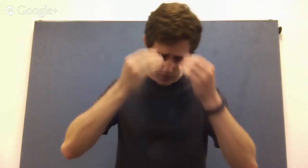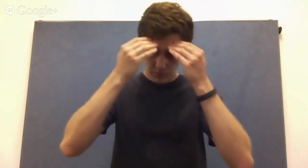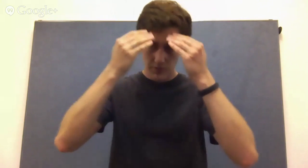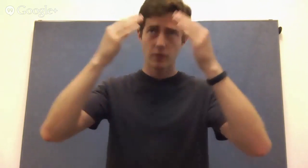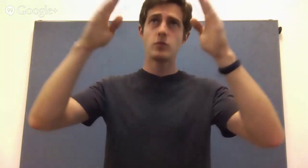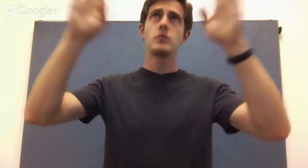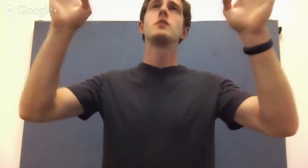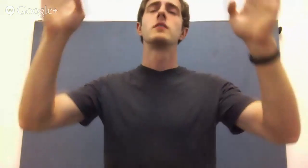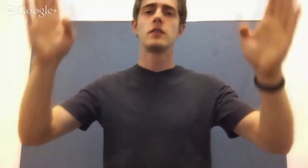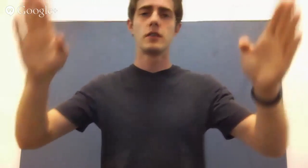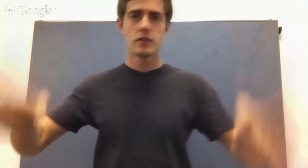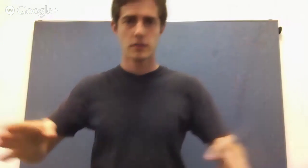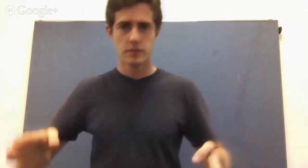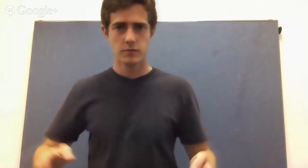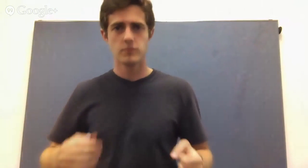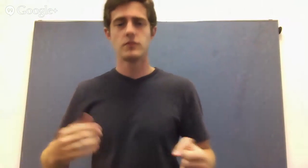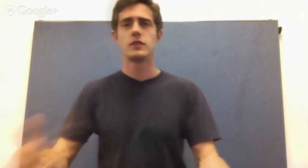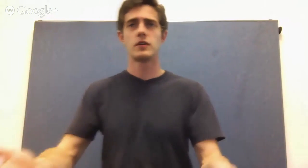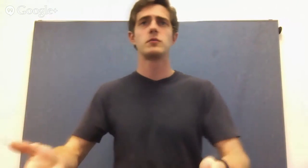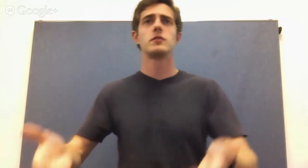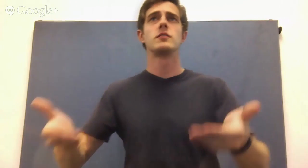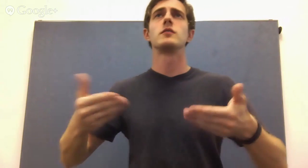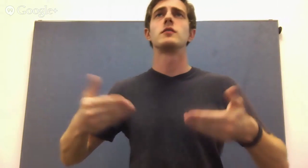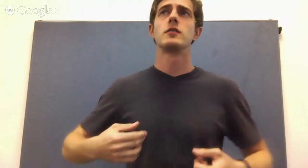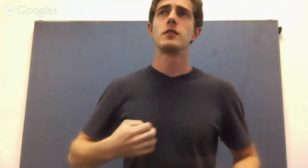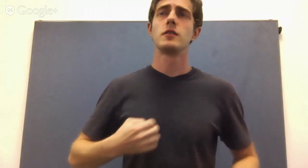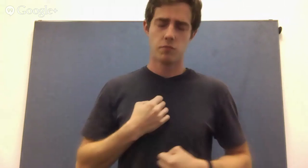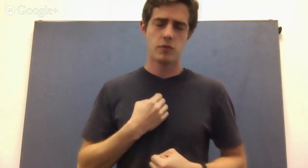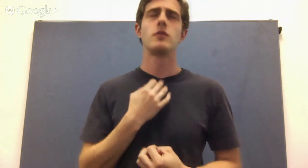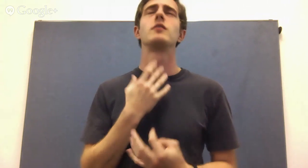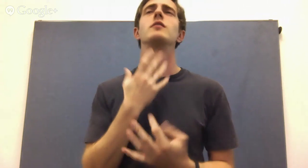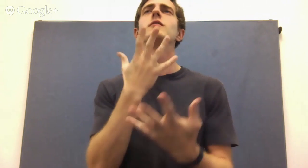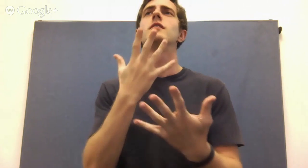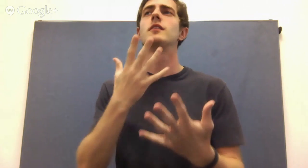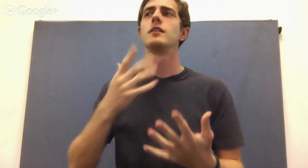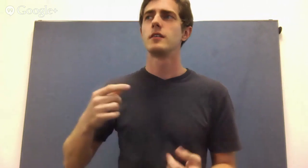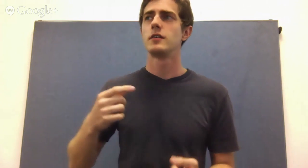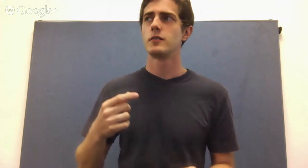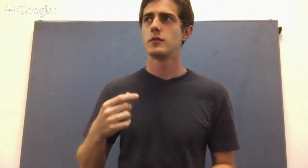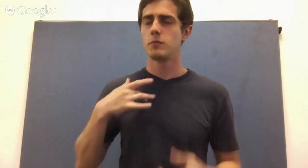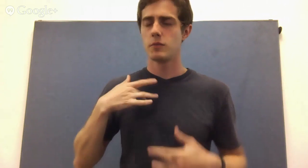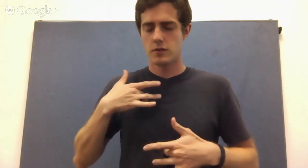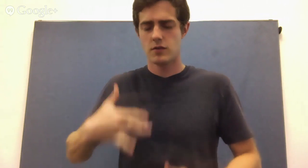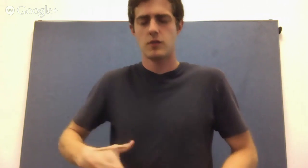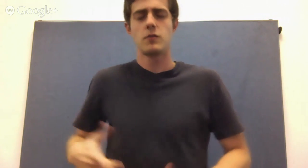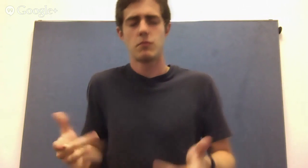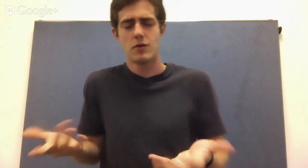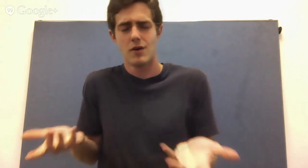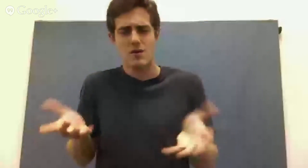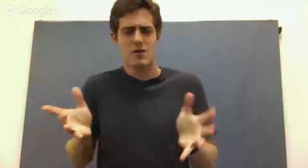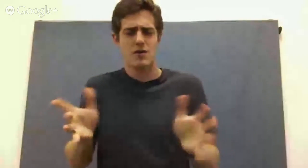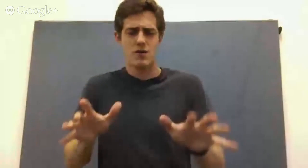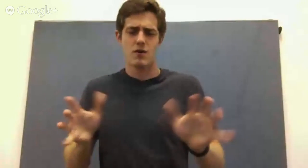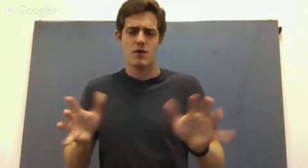Open the window, take me to the limbo. Don't give me your emo.